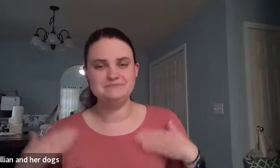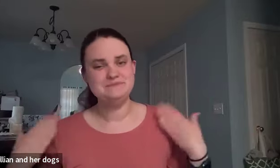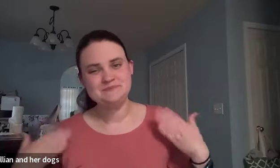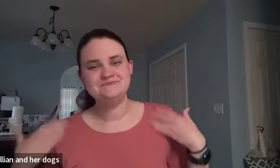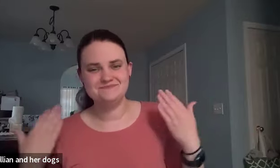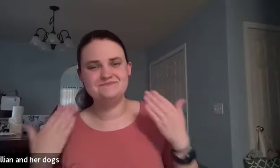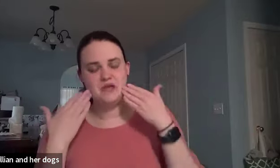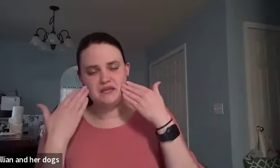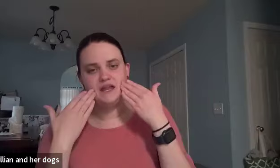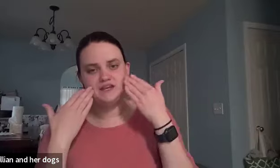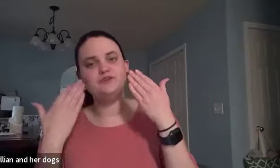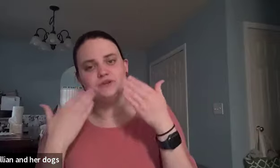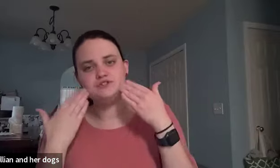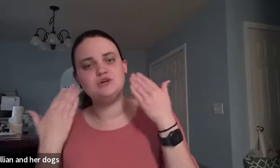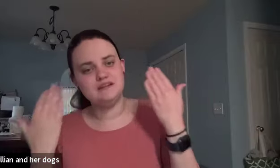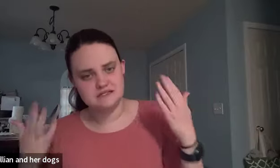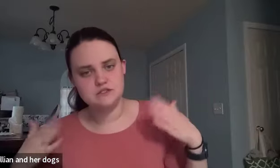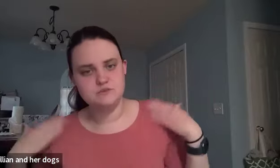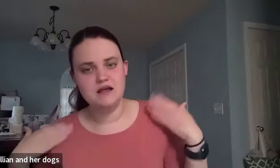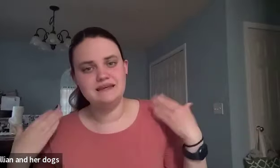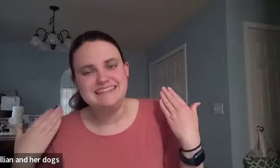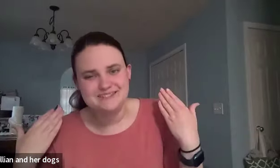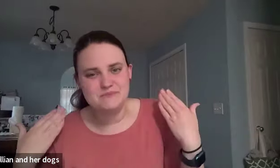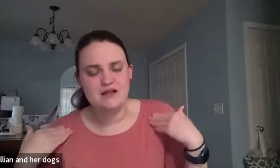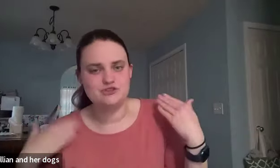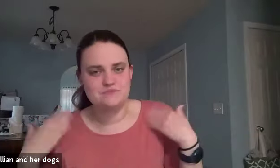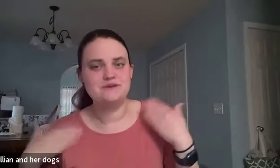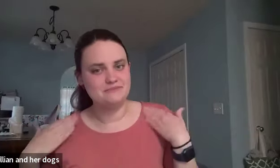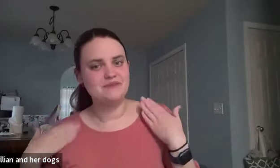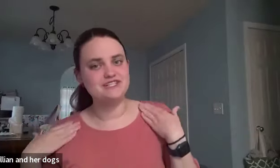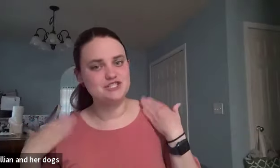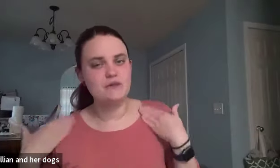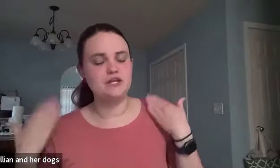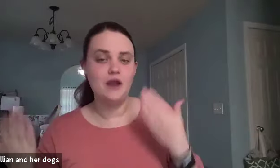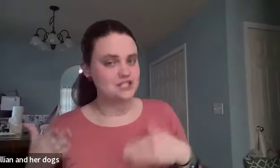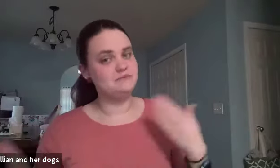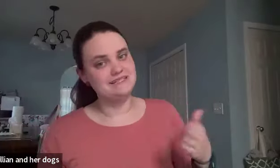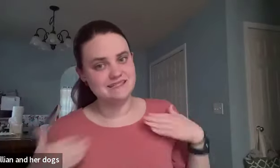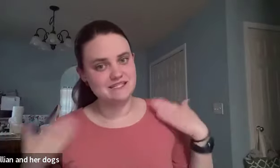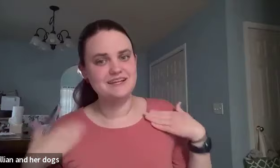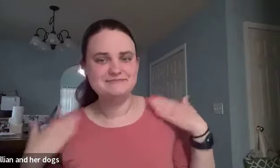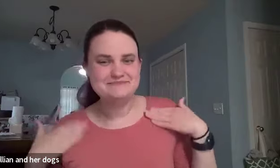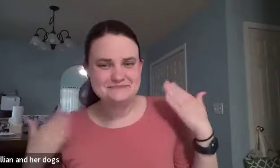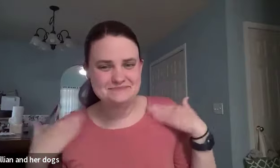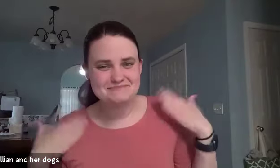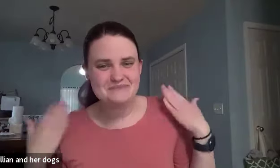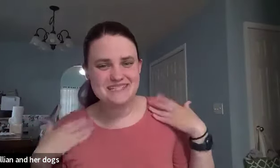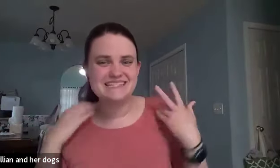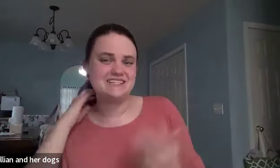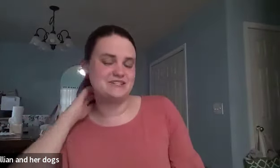like letting your, showing a nice little smile, like a little smile or something, like show like you're actually being sincere. Like, I'm happy to see